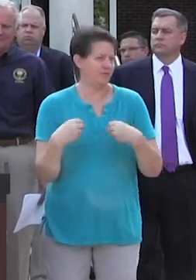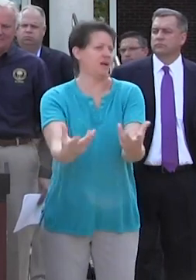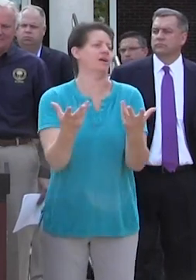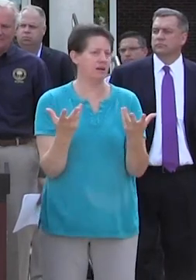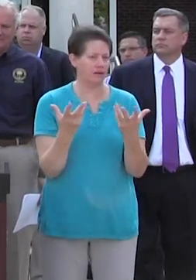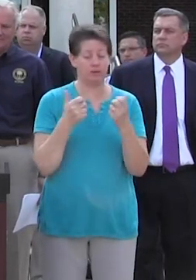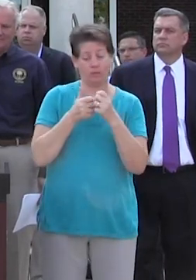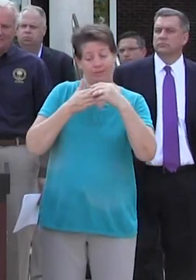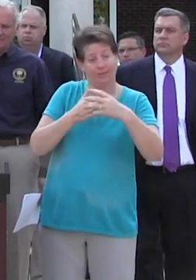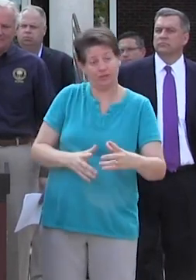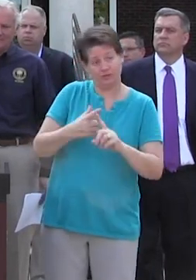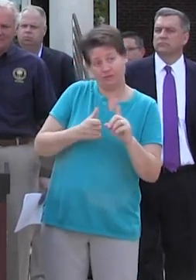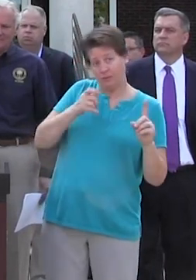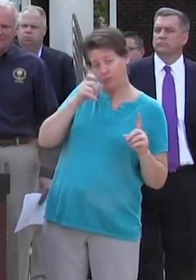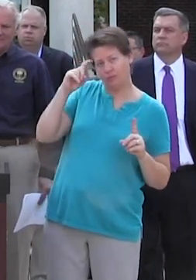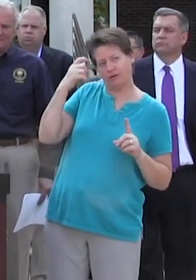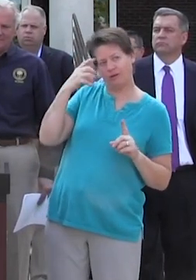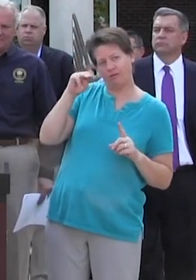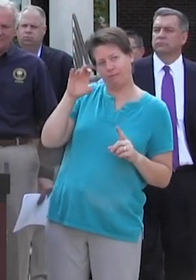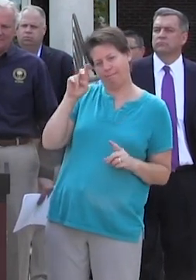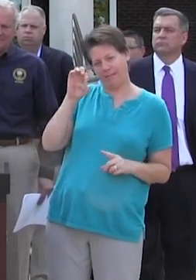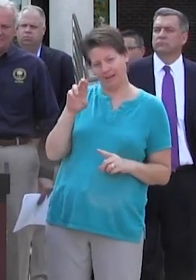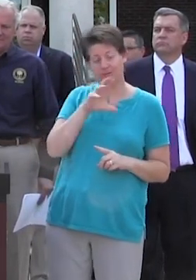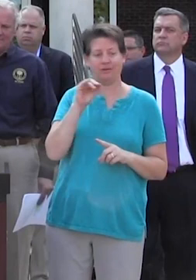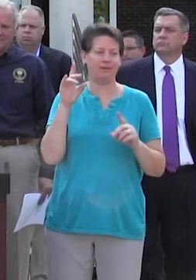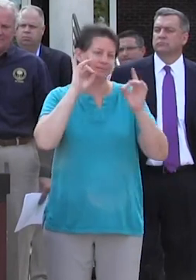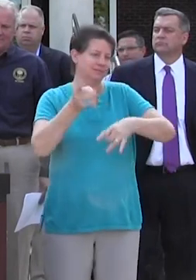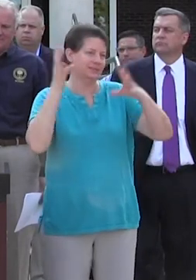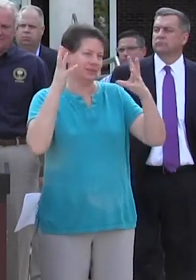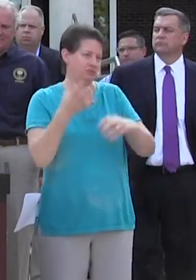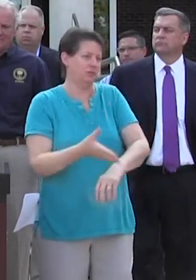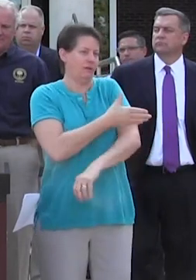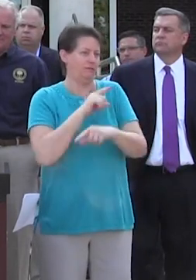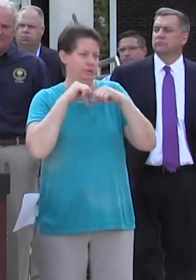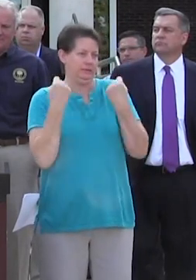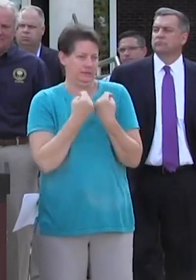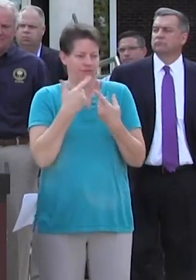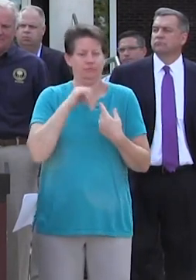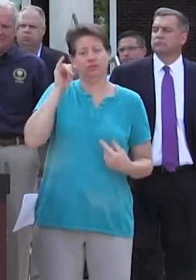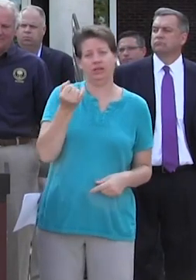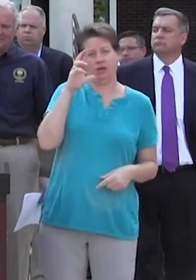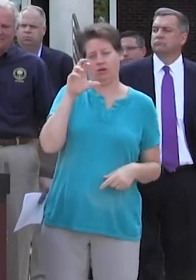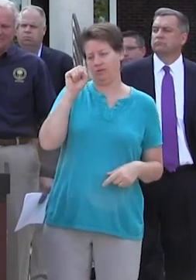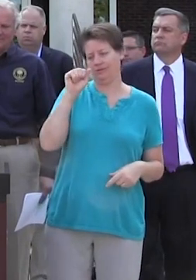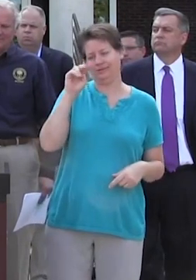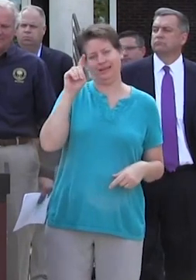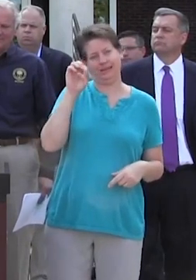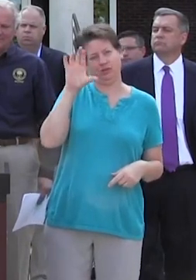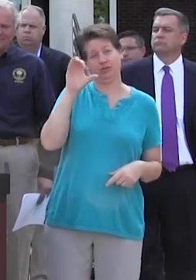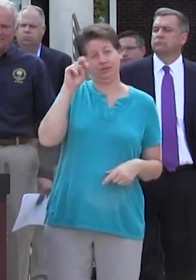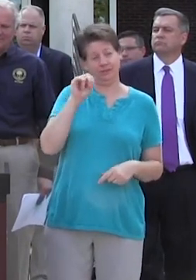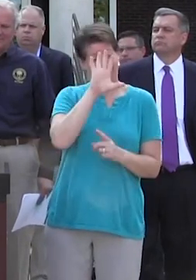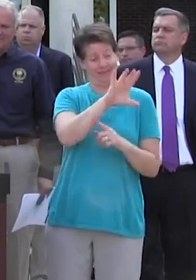leadership of Governor McMaster and the disaster recovery team led by J.R. Sanderson, whose team, by the way, has